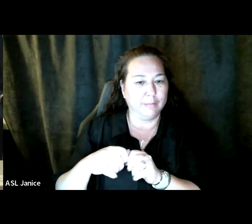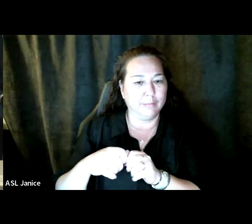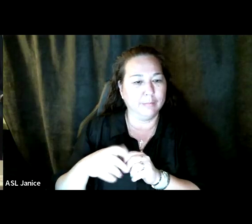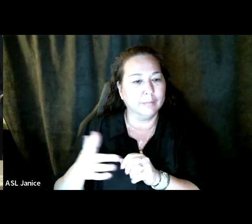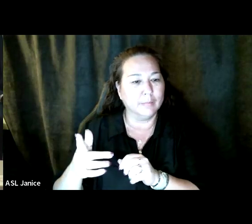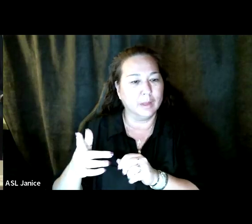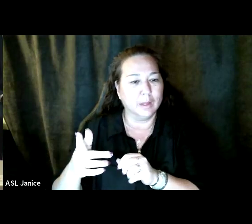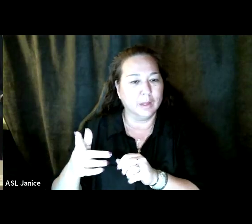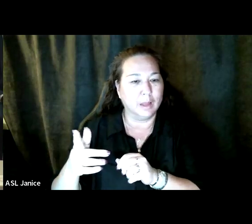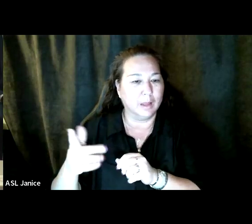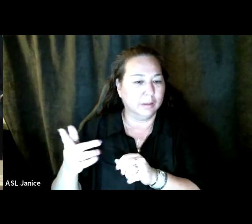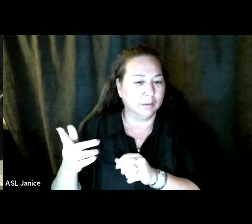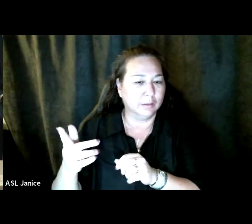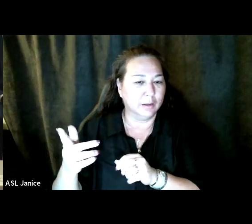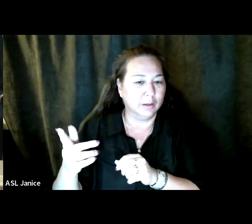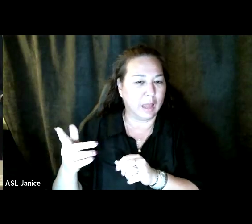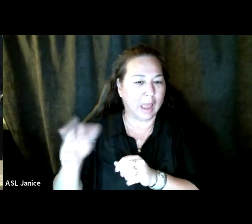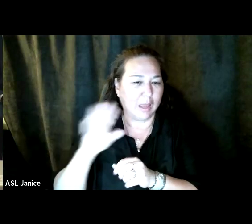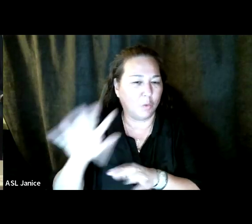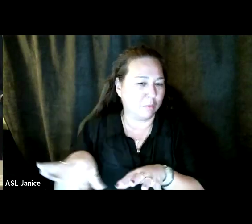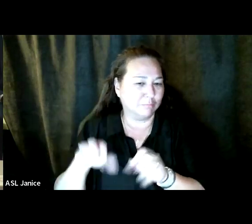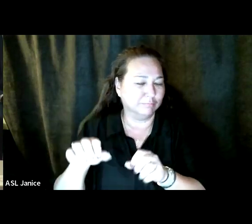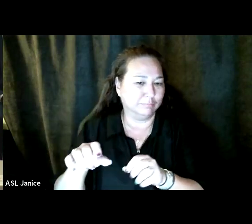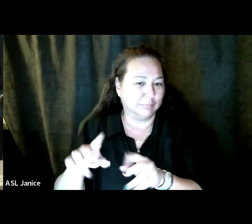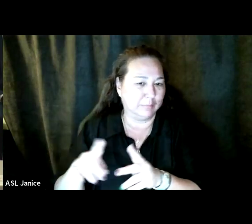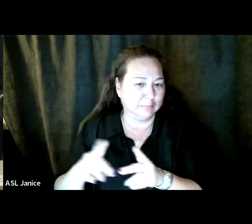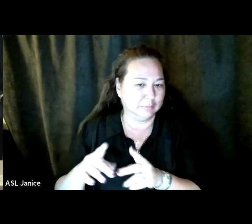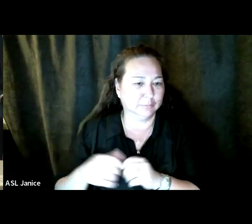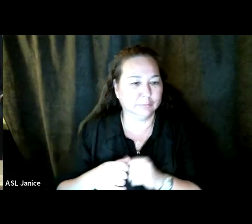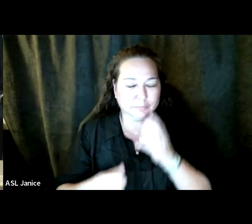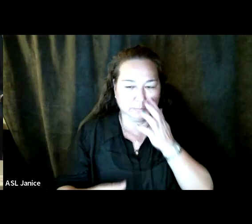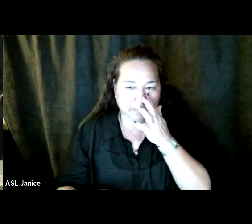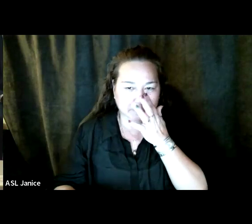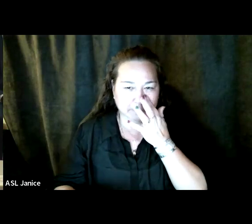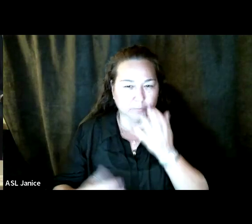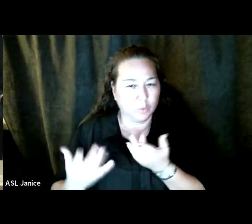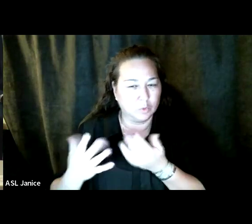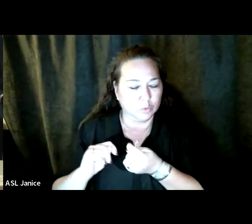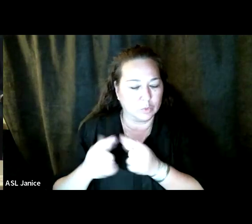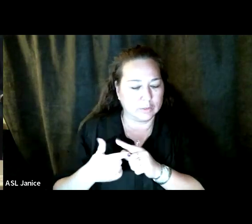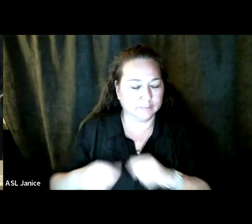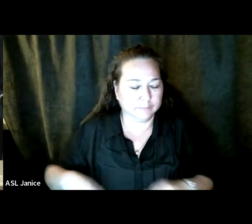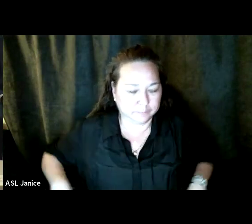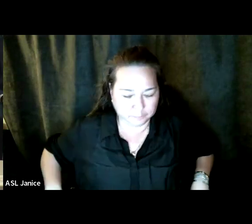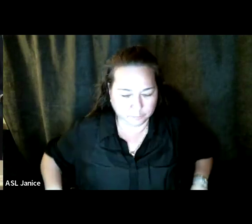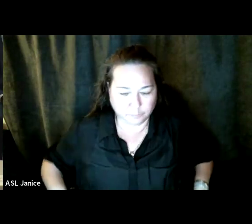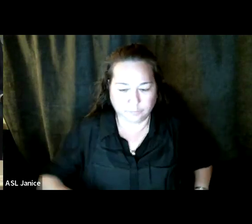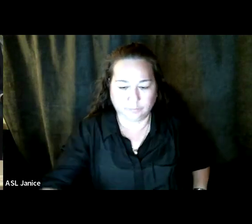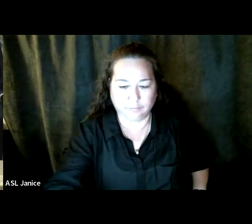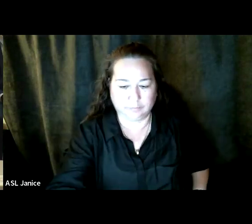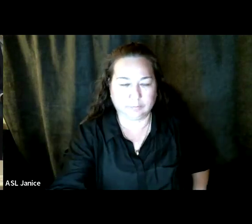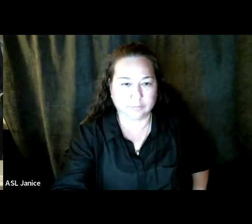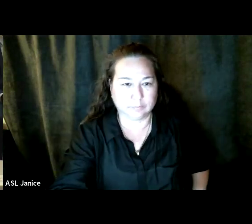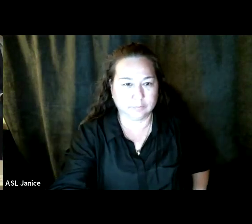Creímos profundamente que la transformación de este estadio ayudaría a